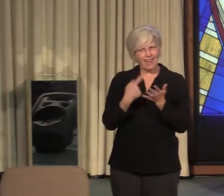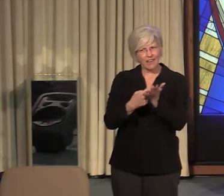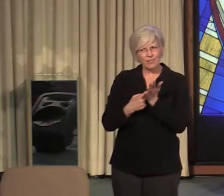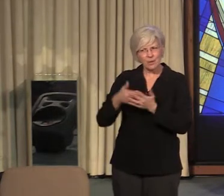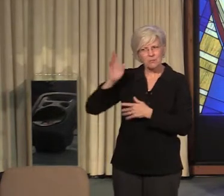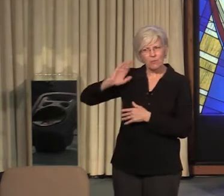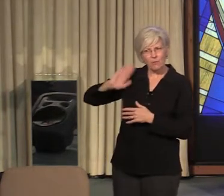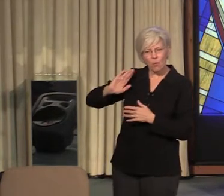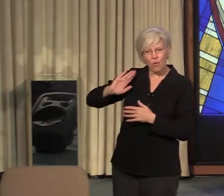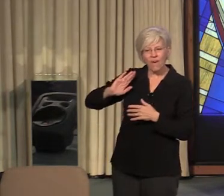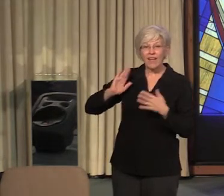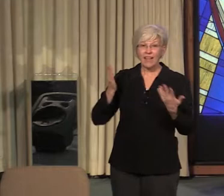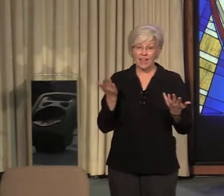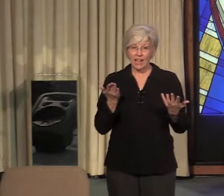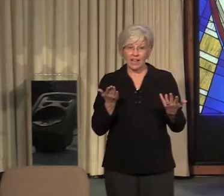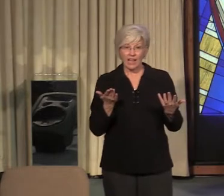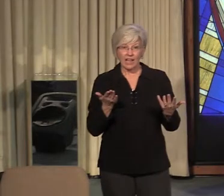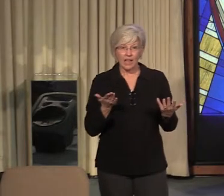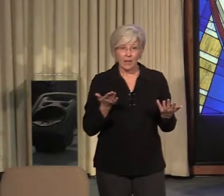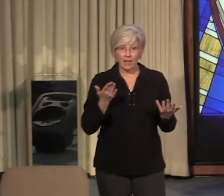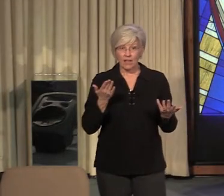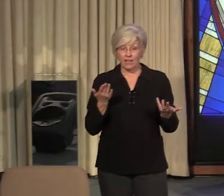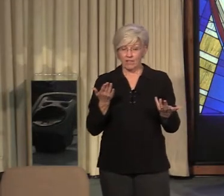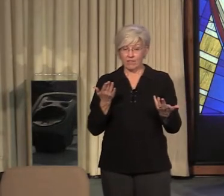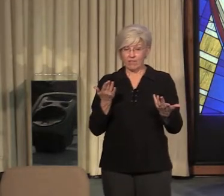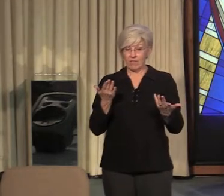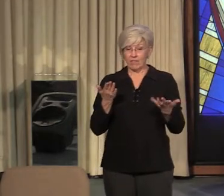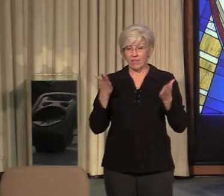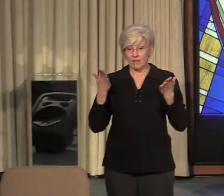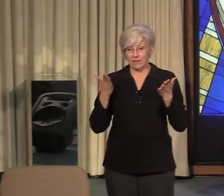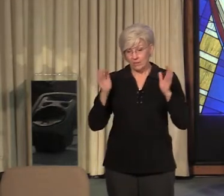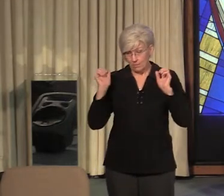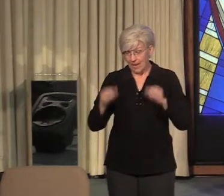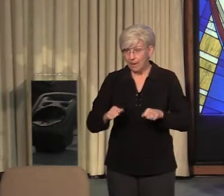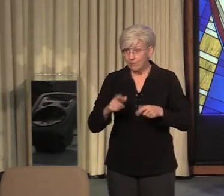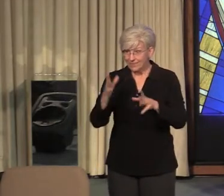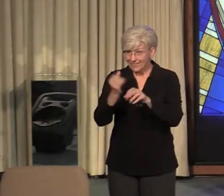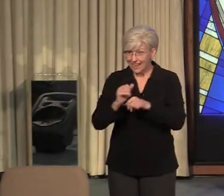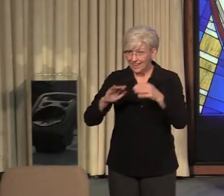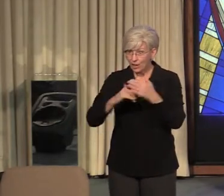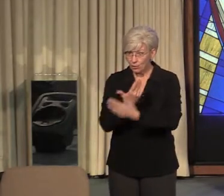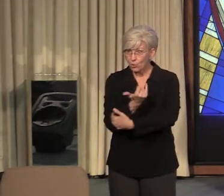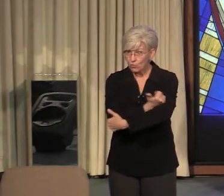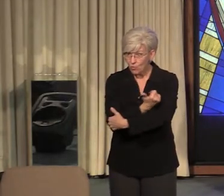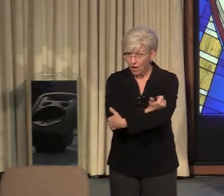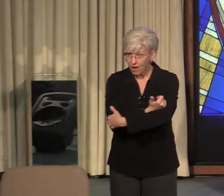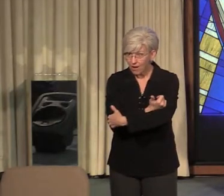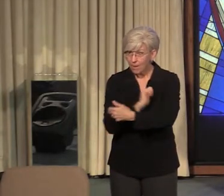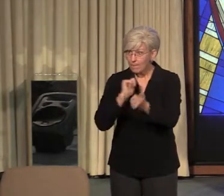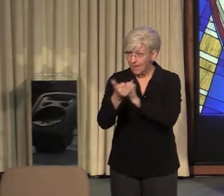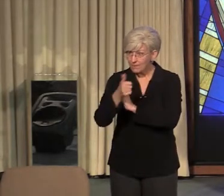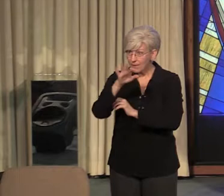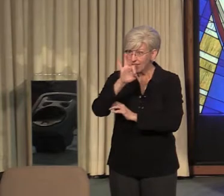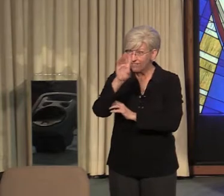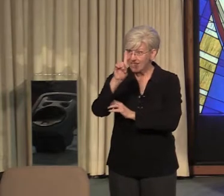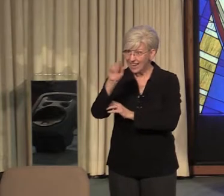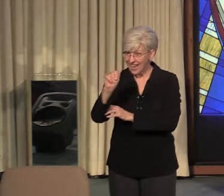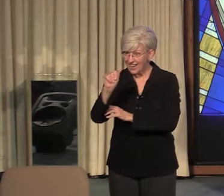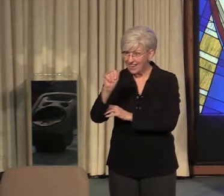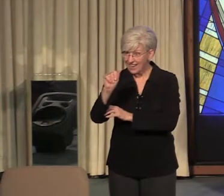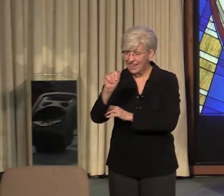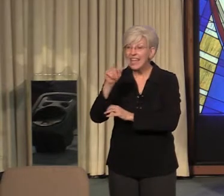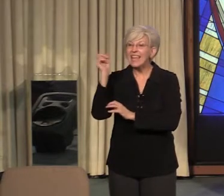in order to get a new drug approved by the FDA, it has to pass at least 2 blind studies and has to do better than the